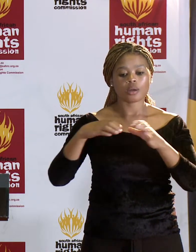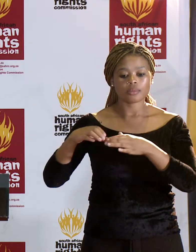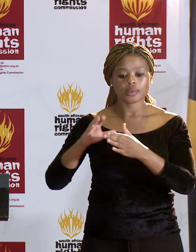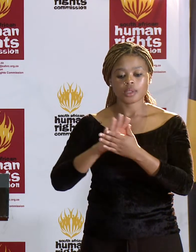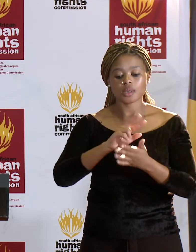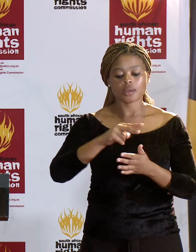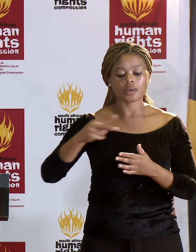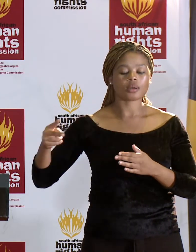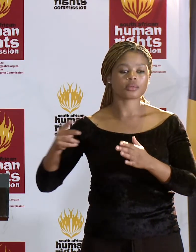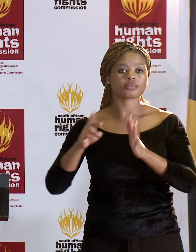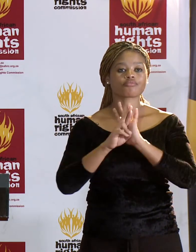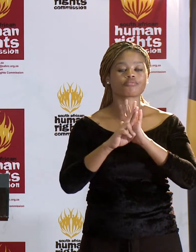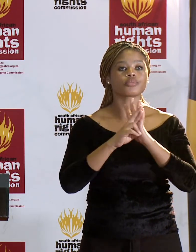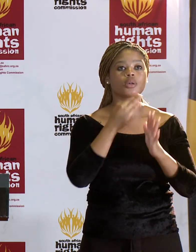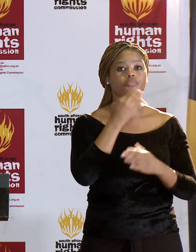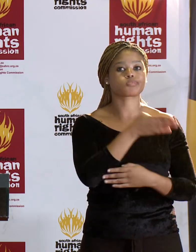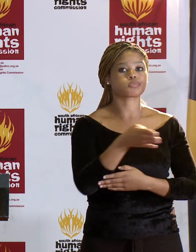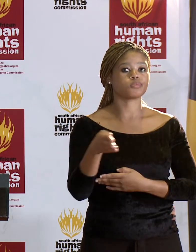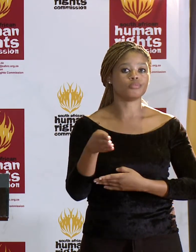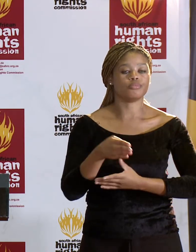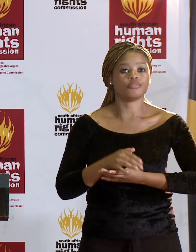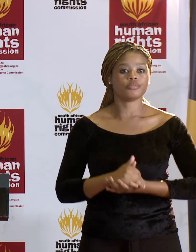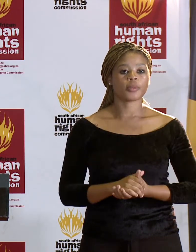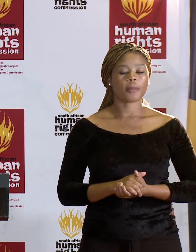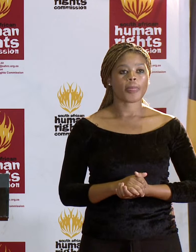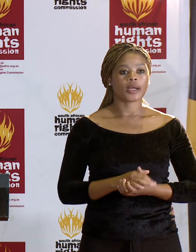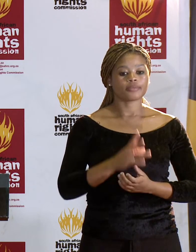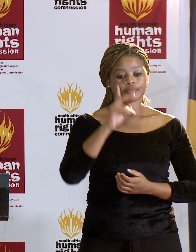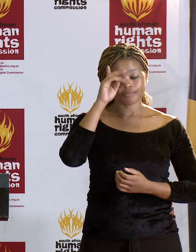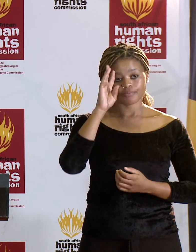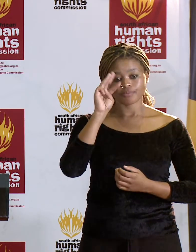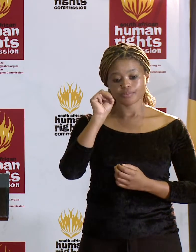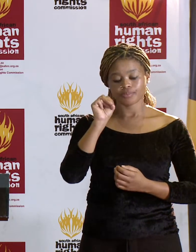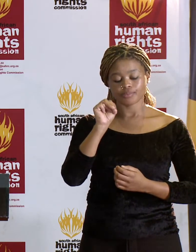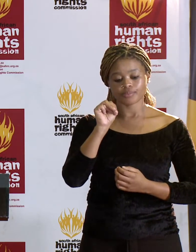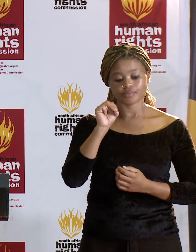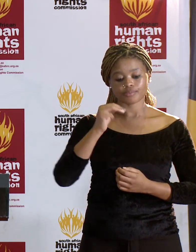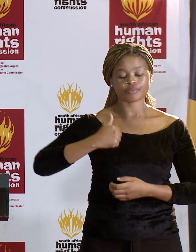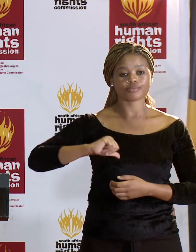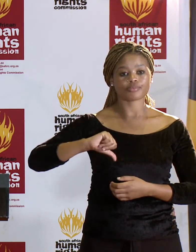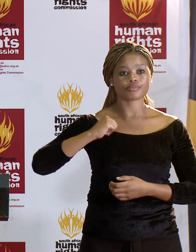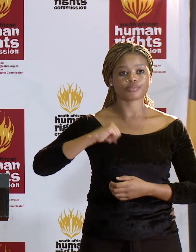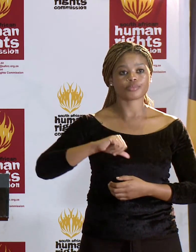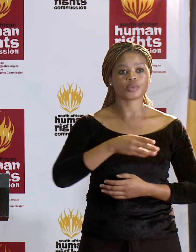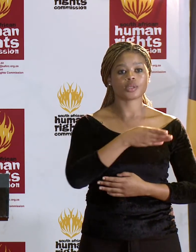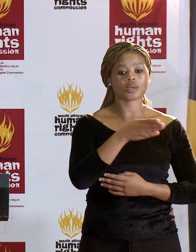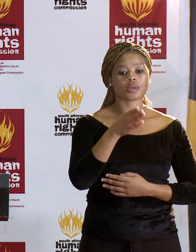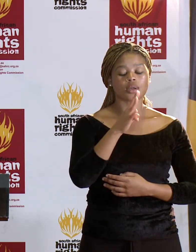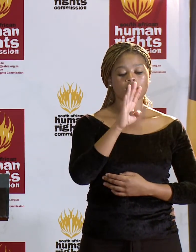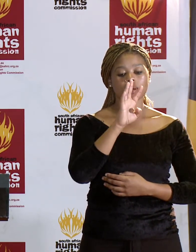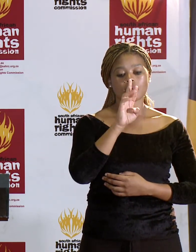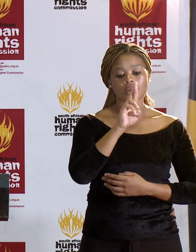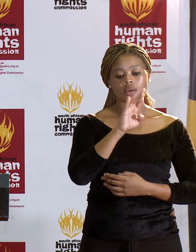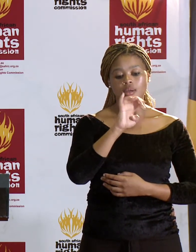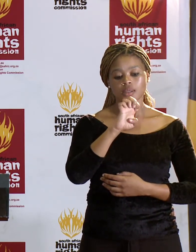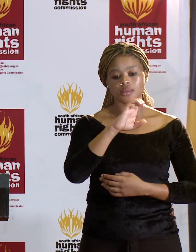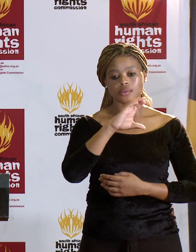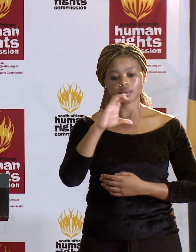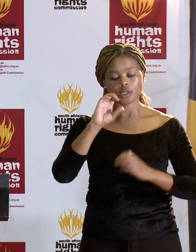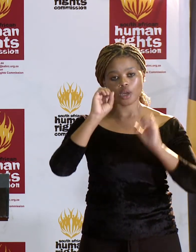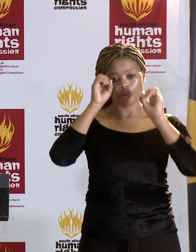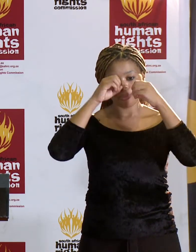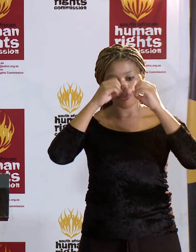other representatives here. The Nelson Mandela Bay Municipality, the IEC,